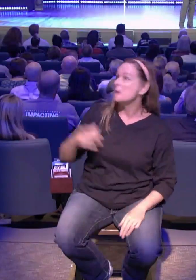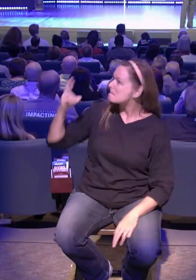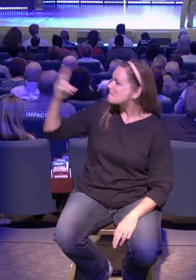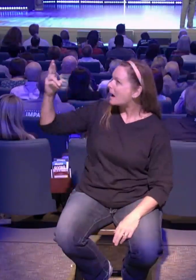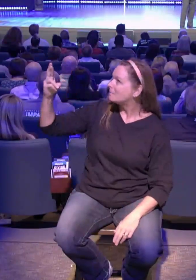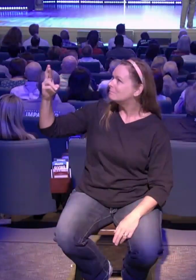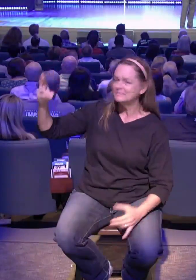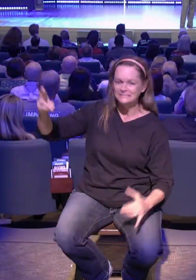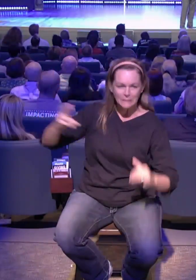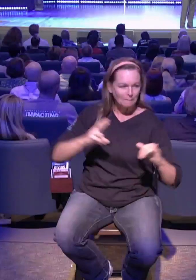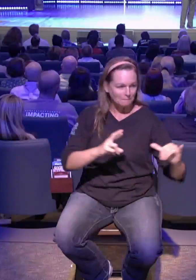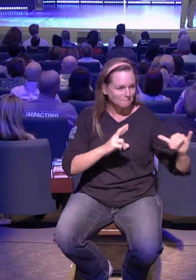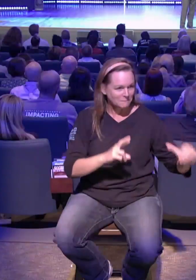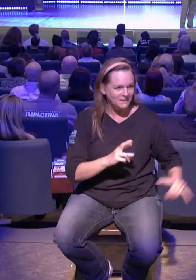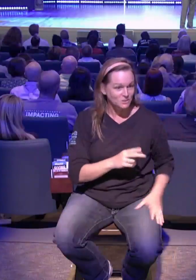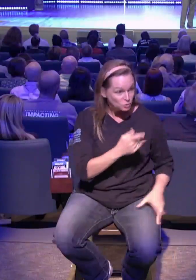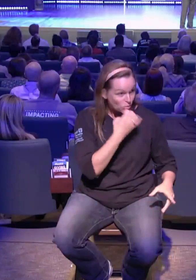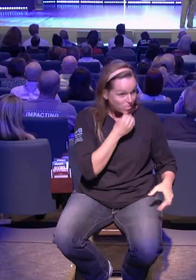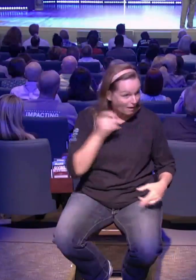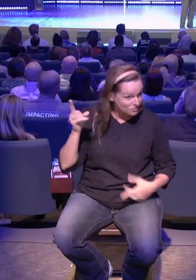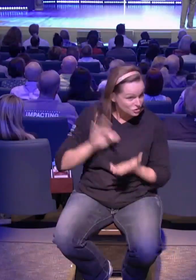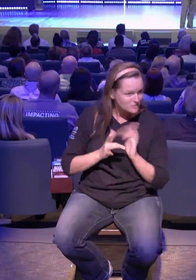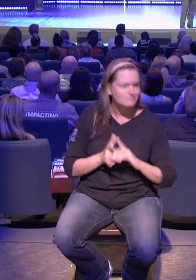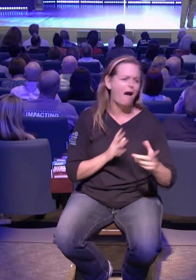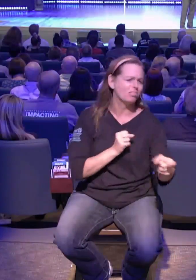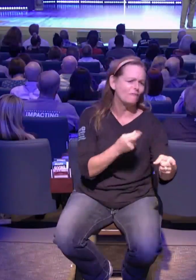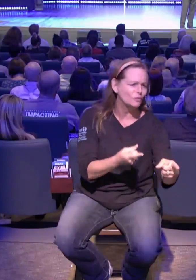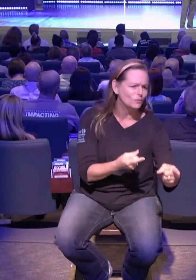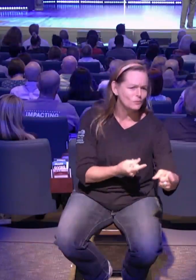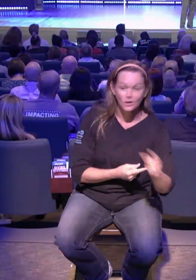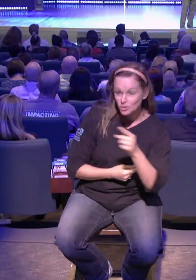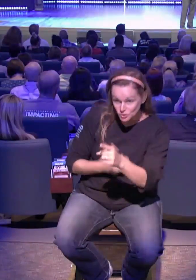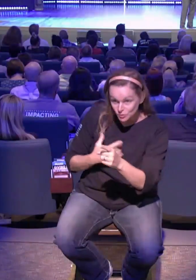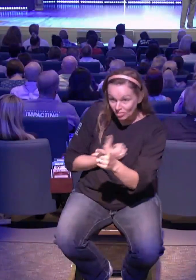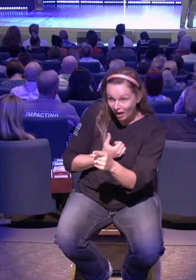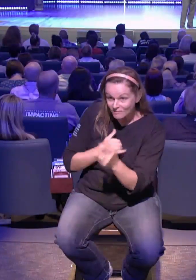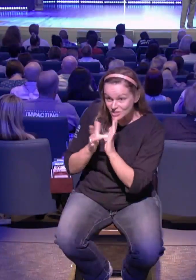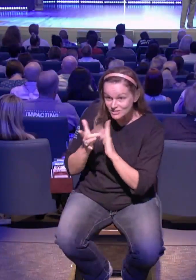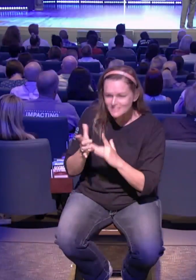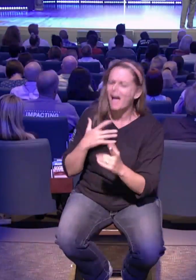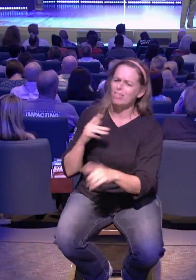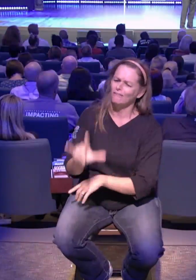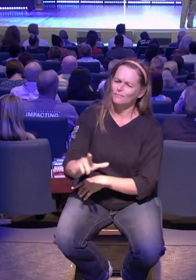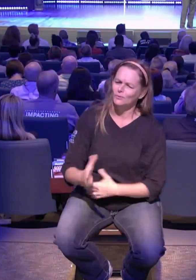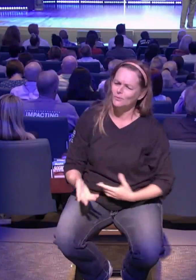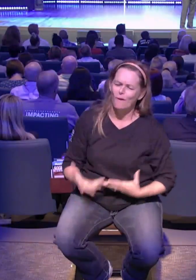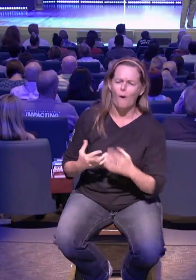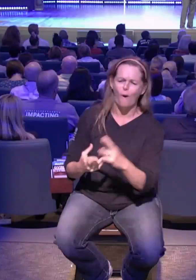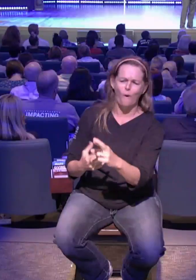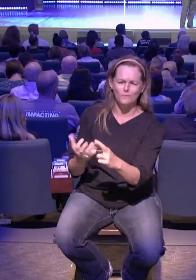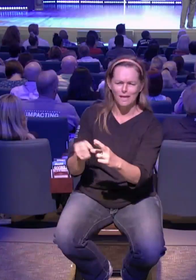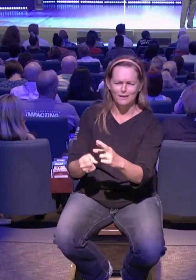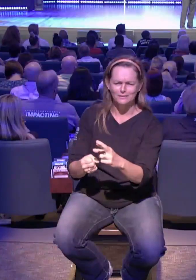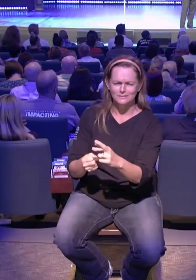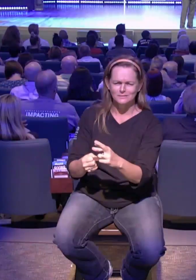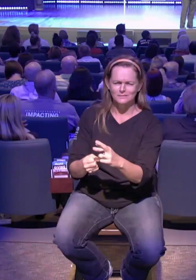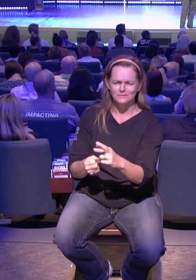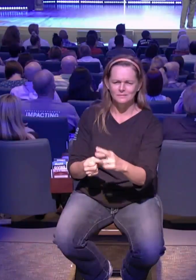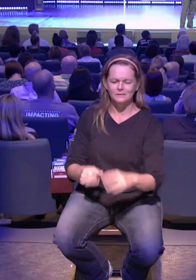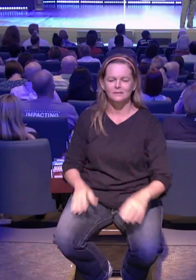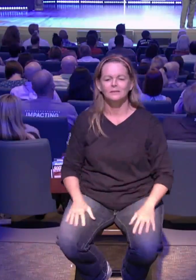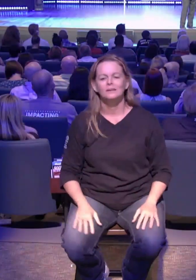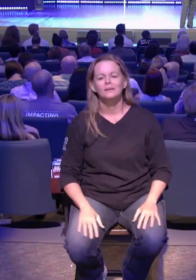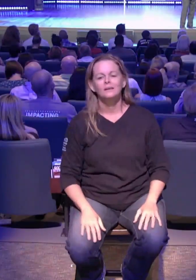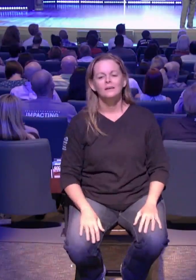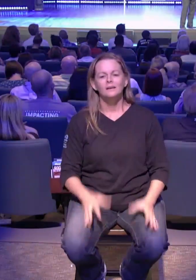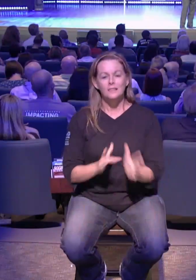this in the message in 1 Peter 2:17. It says, love your spiritual family. I